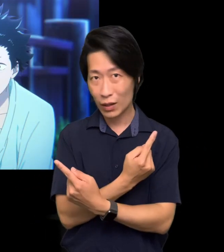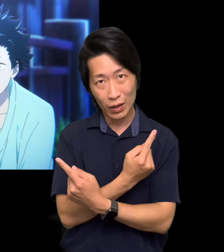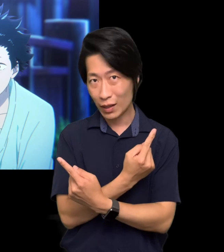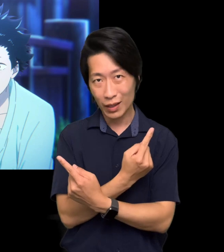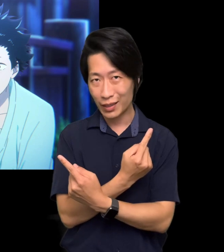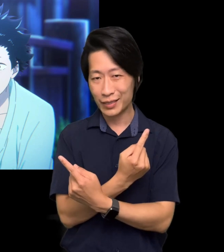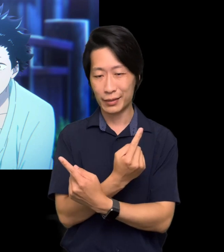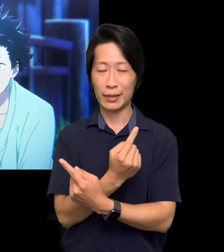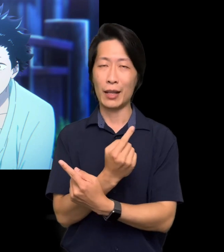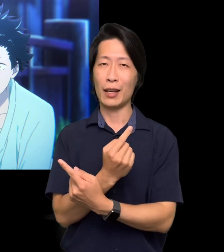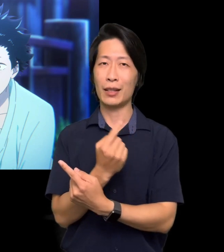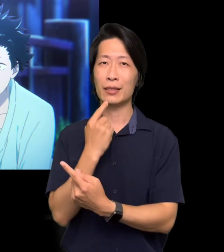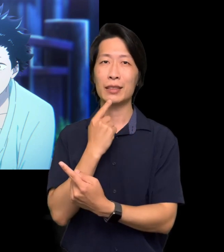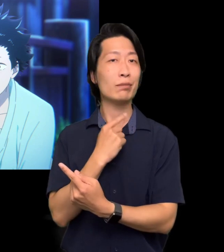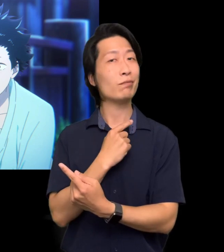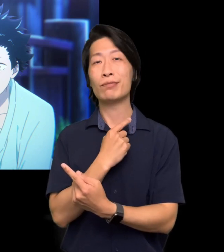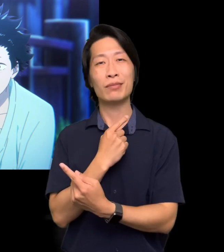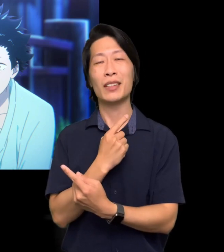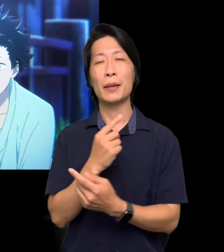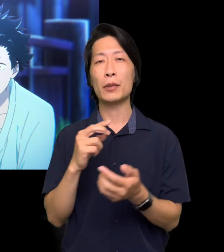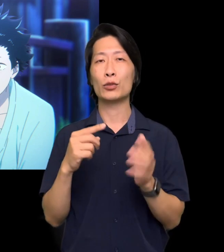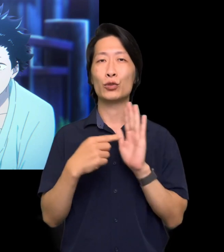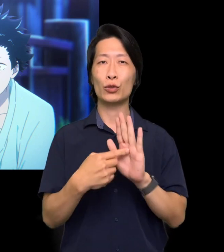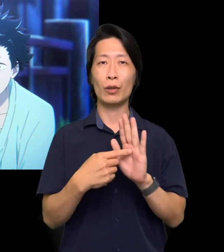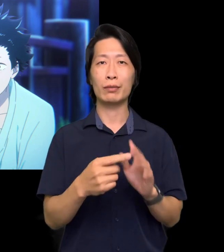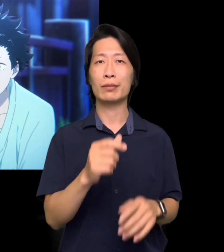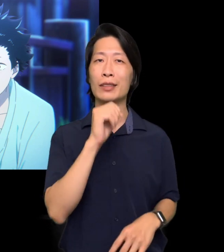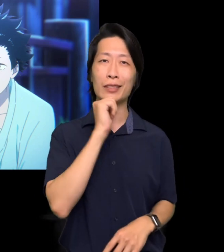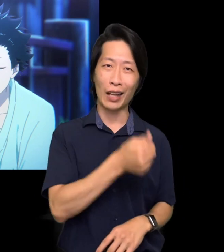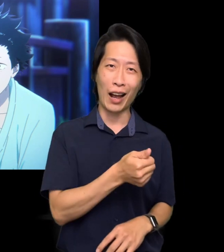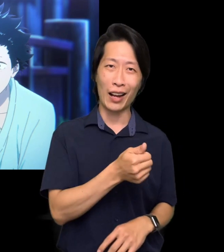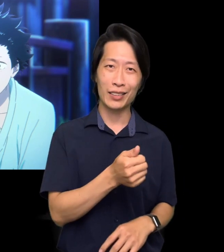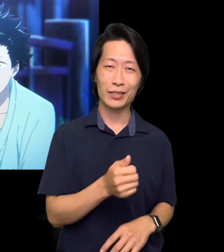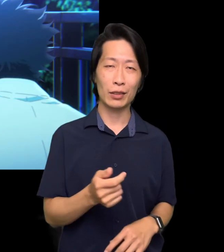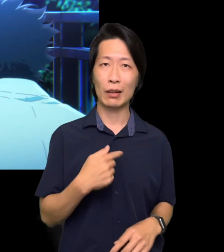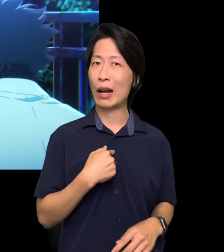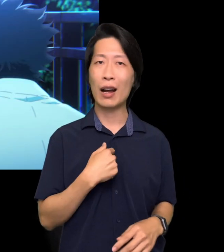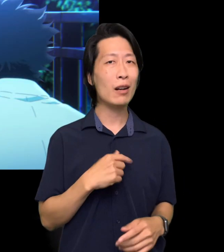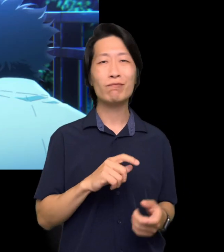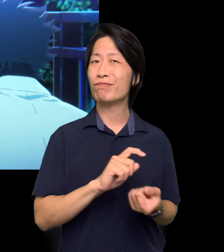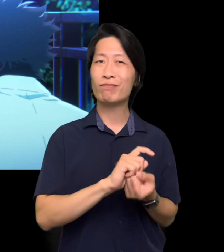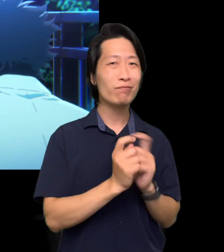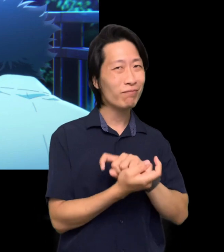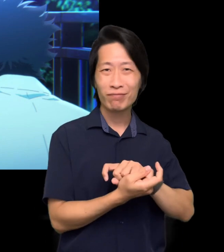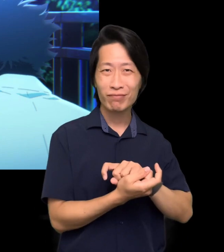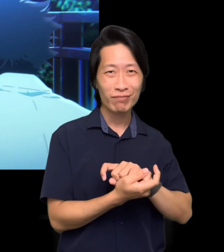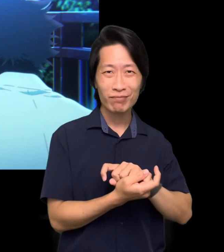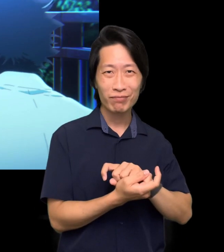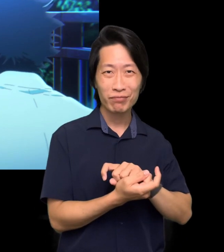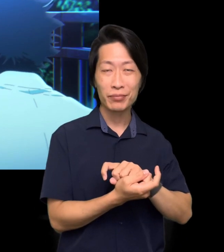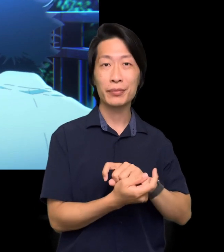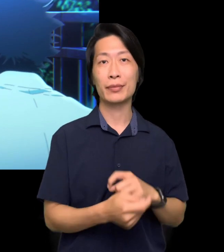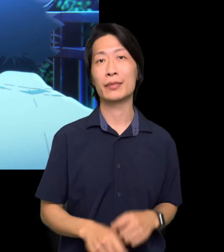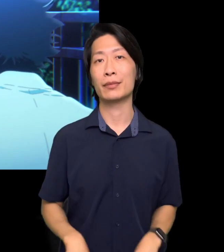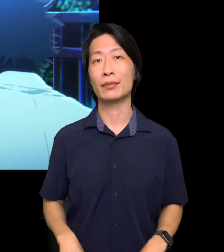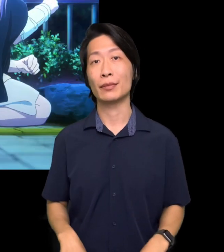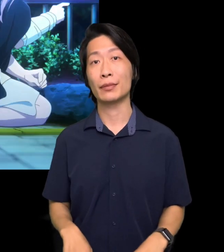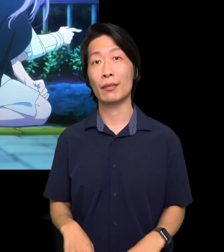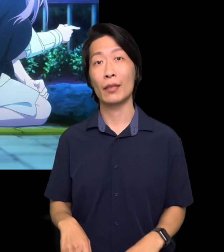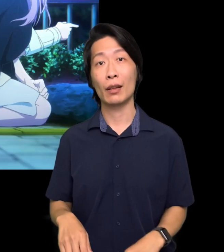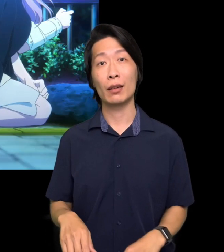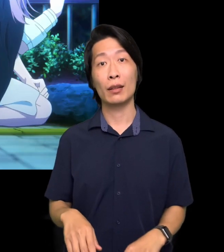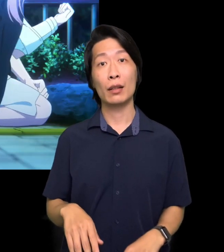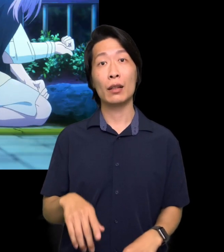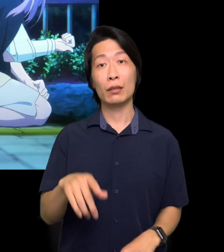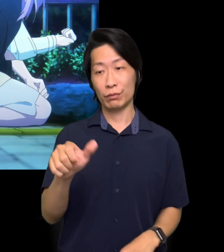Japanese sign language, kawaru, and with the head shaking no, means you're negating that word. So you're saying kawatte nai,